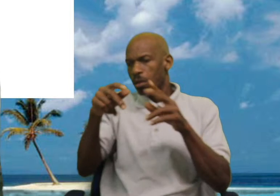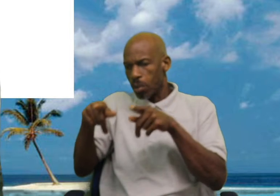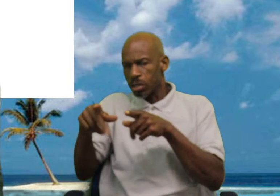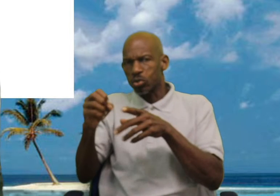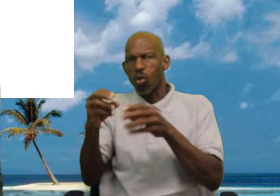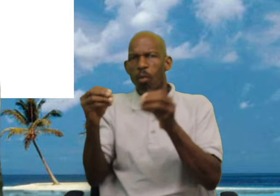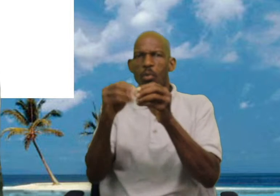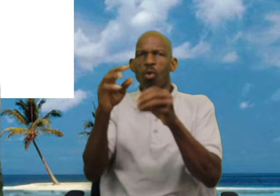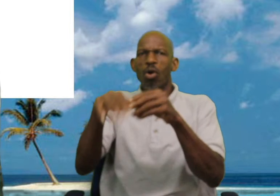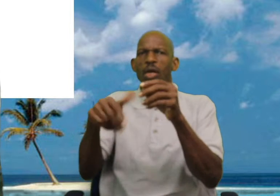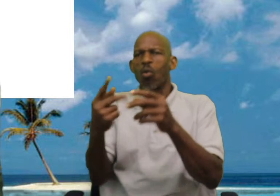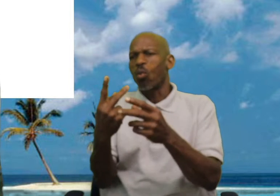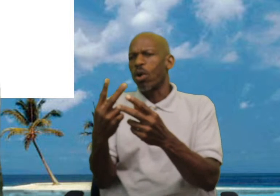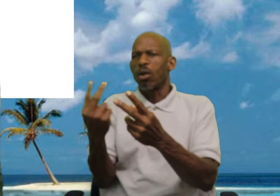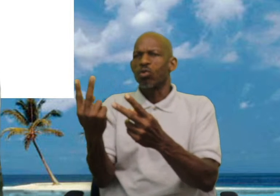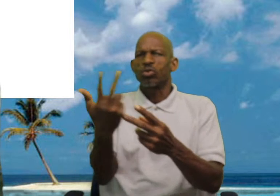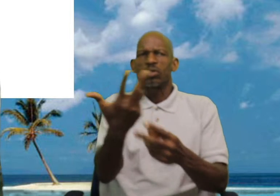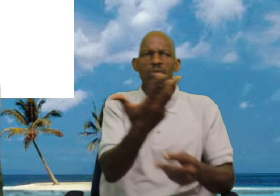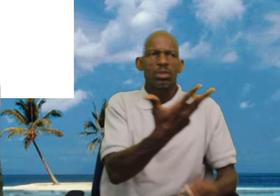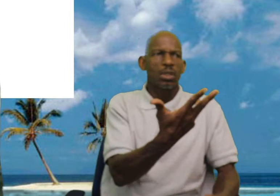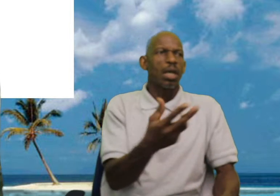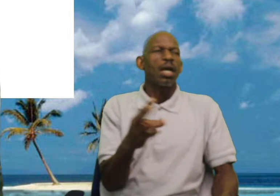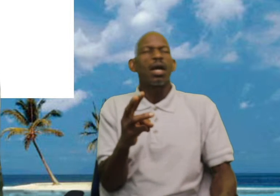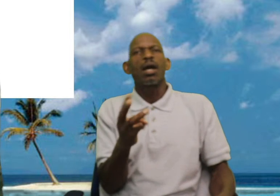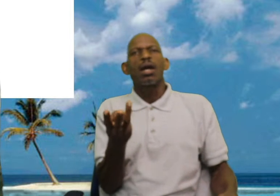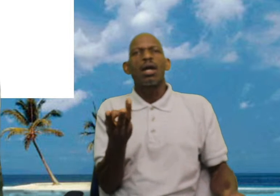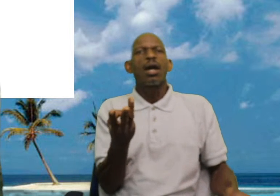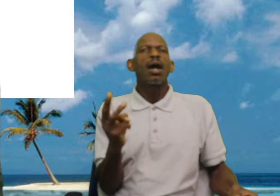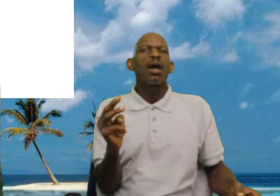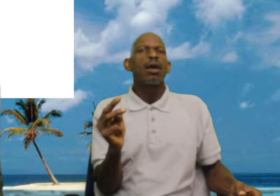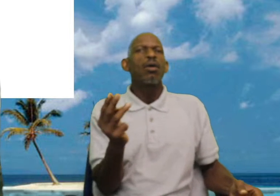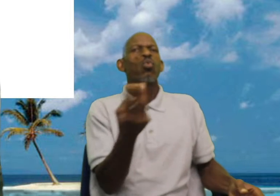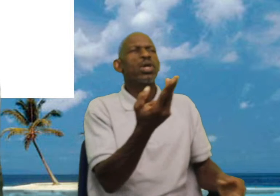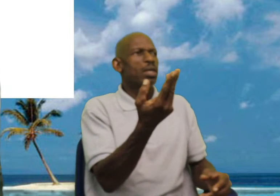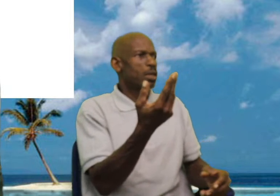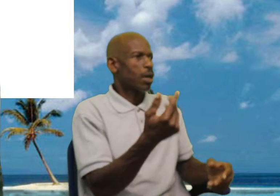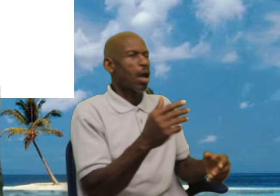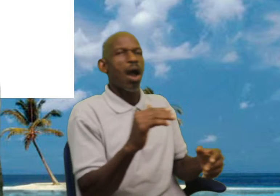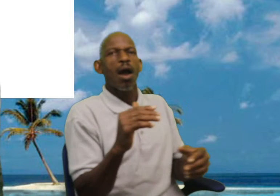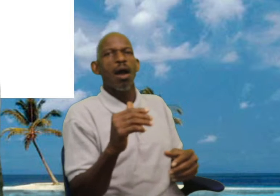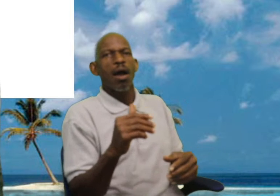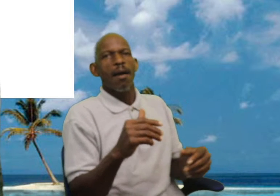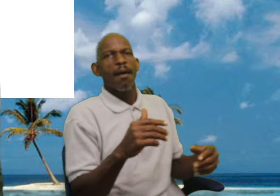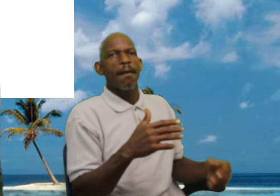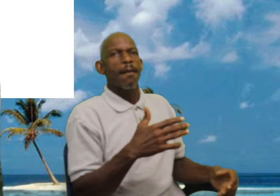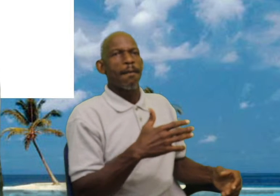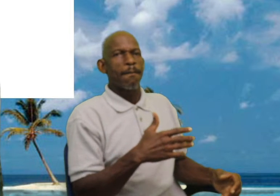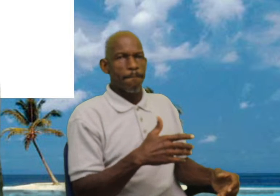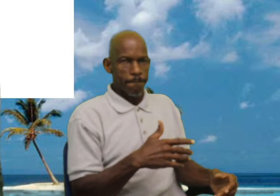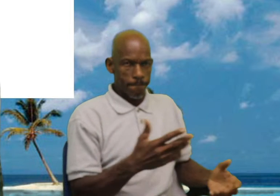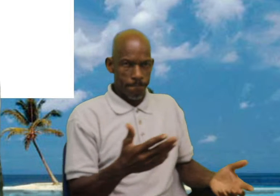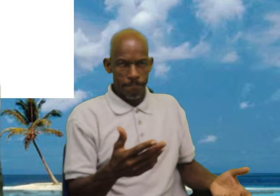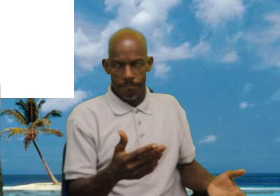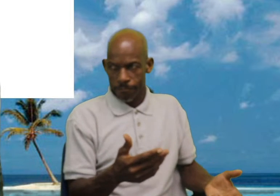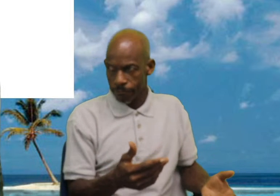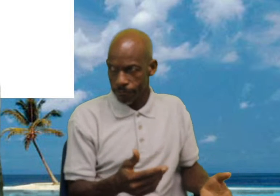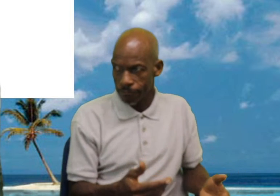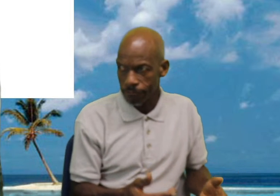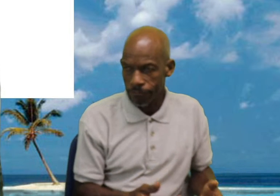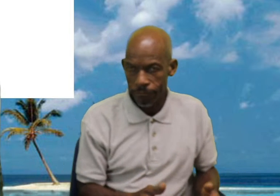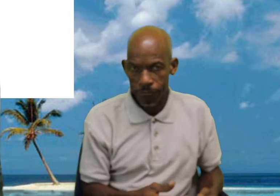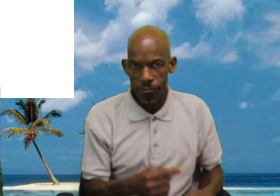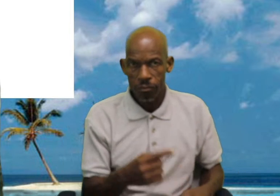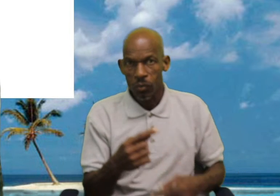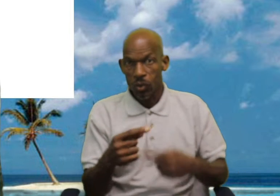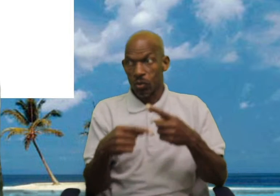we say is we. So when you're talking about yourself and another